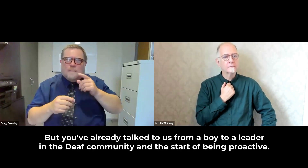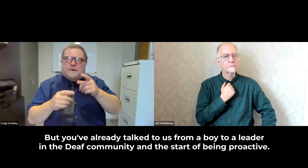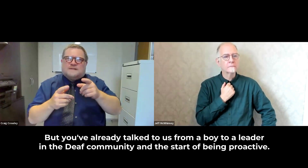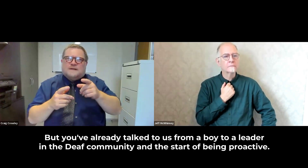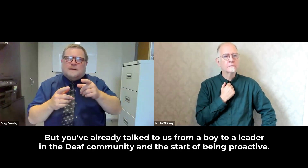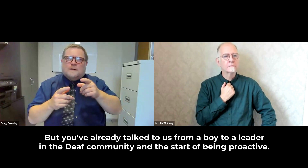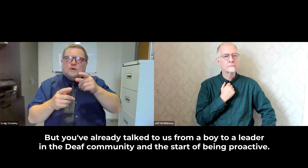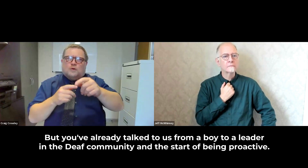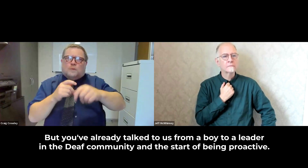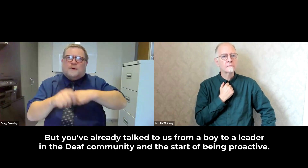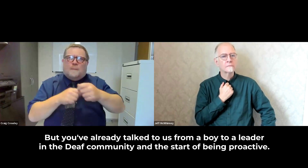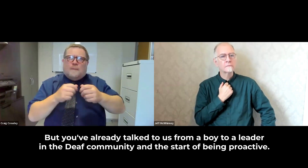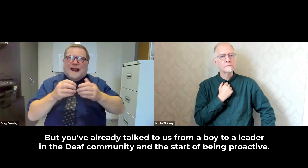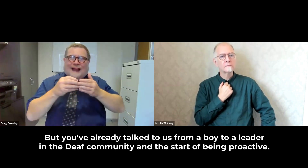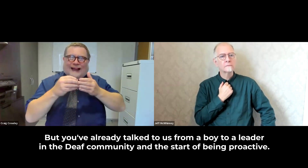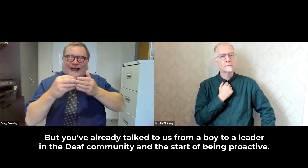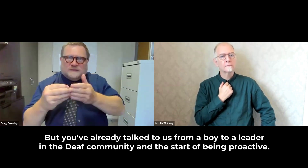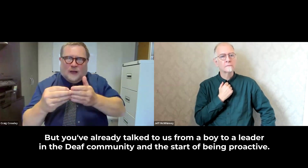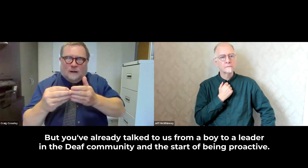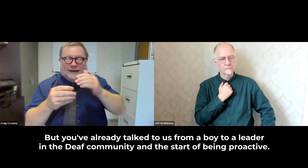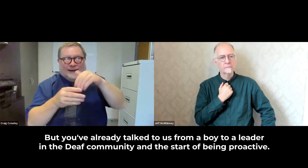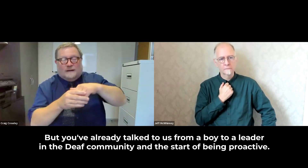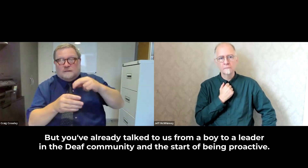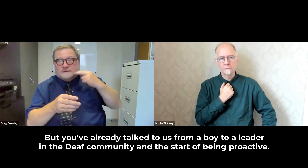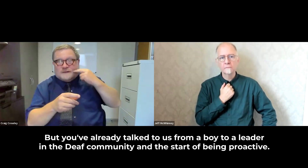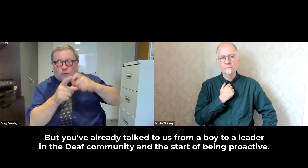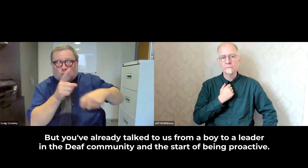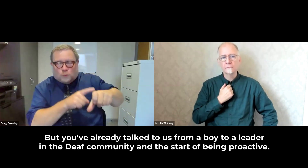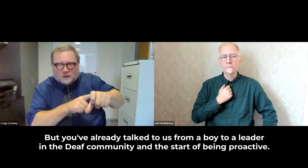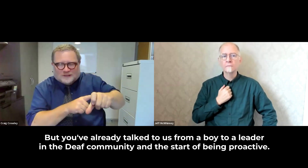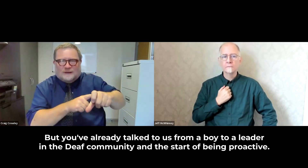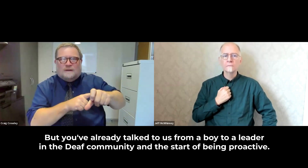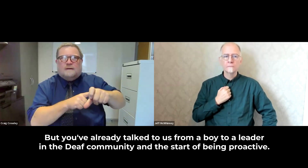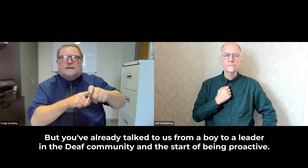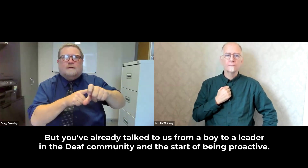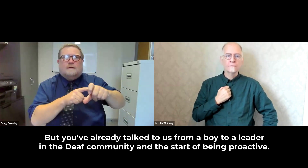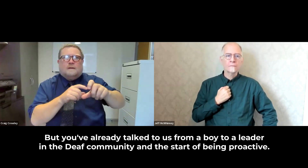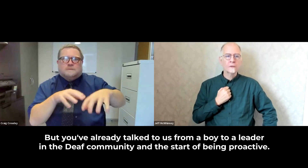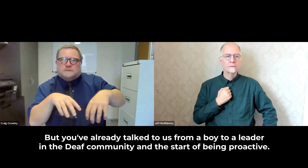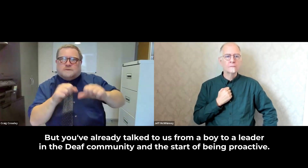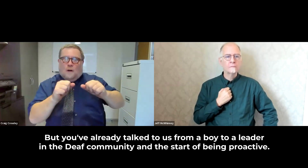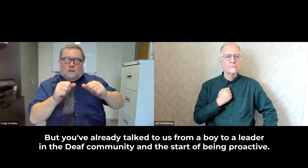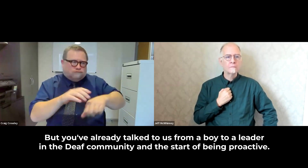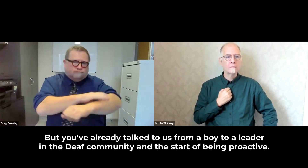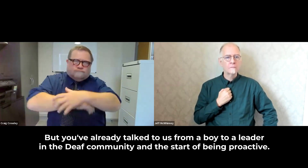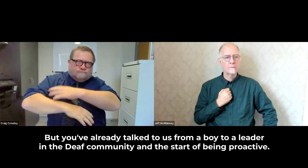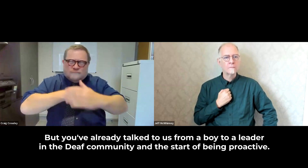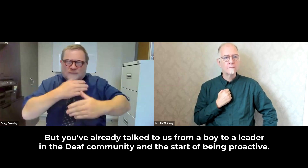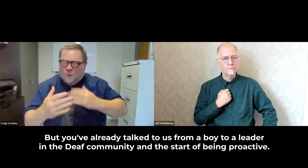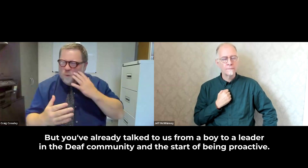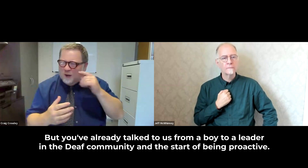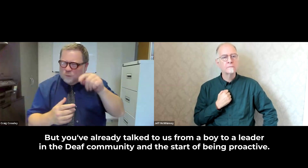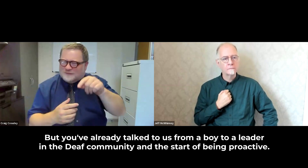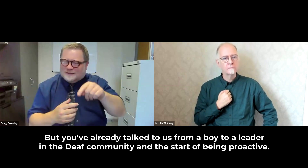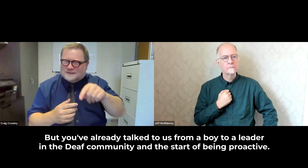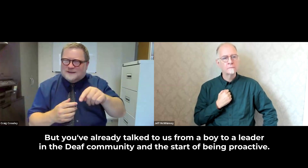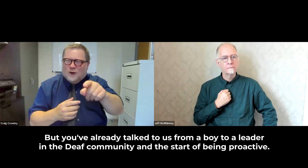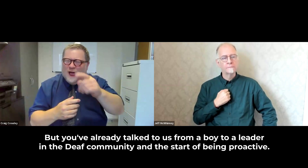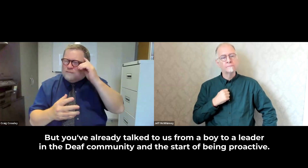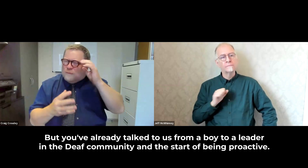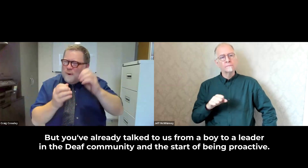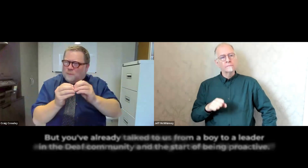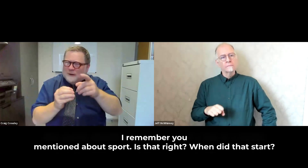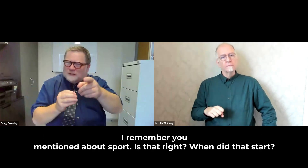us from a boy to a leader in the deaf community and the start of